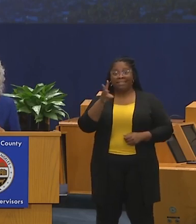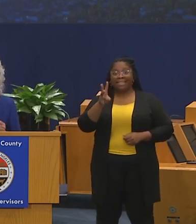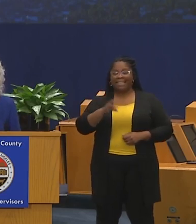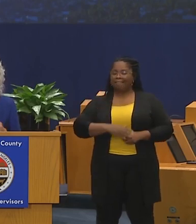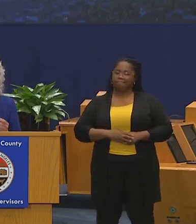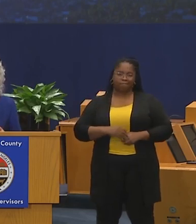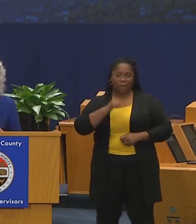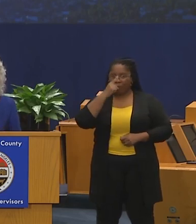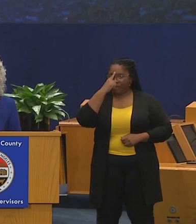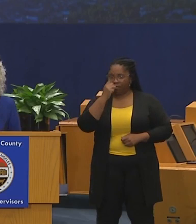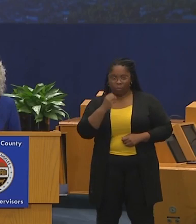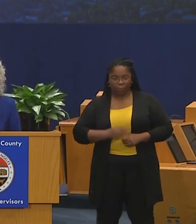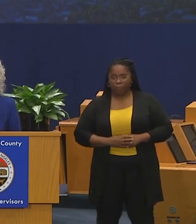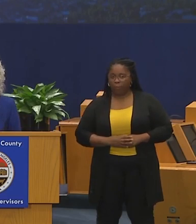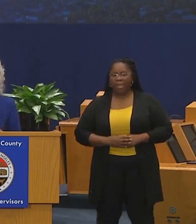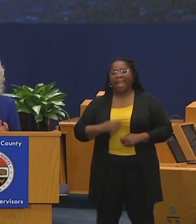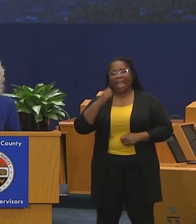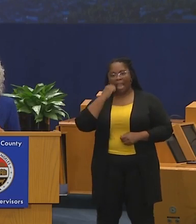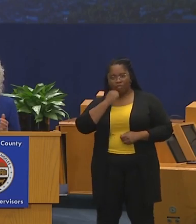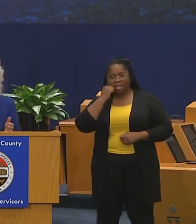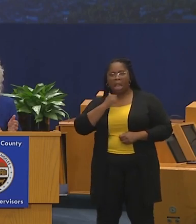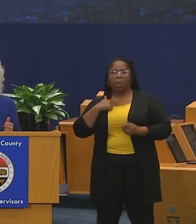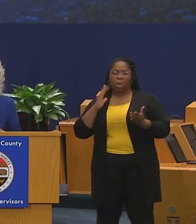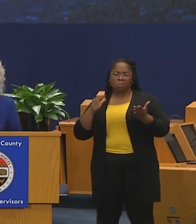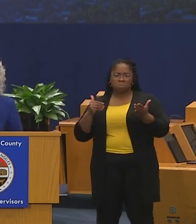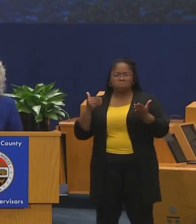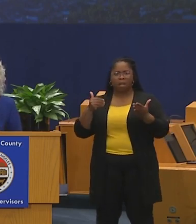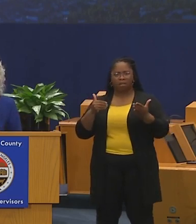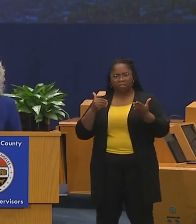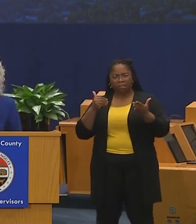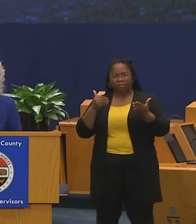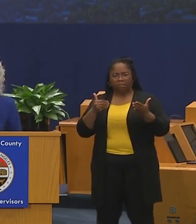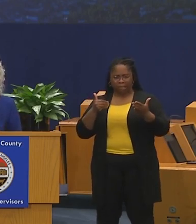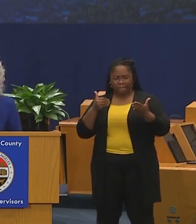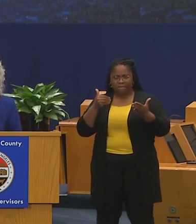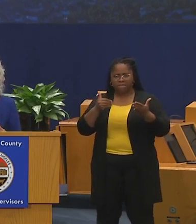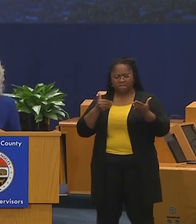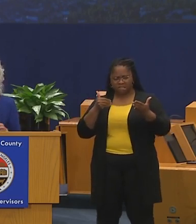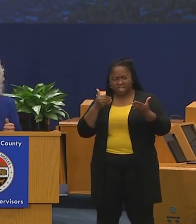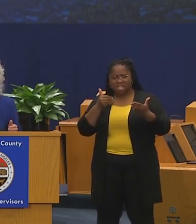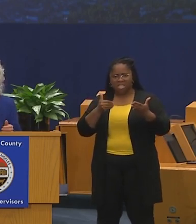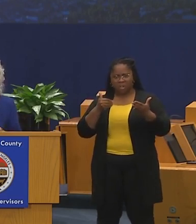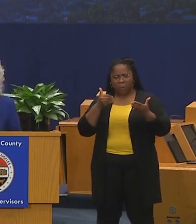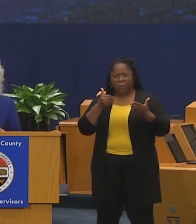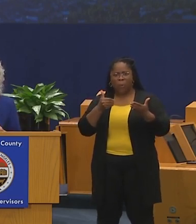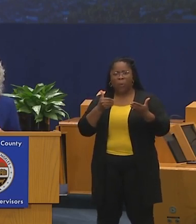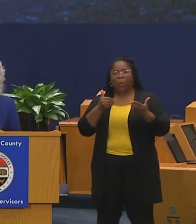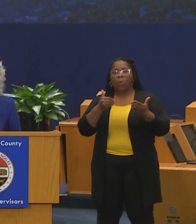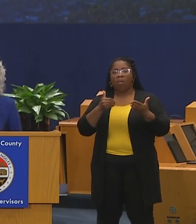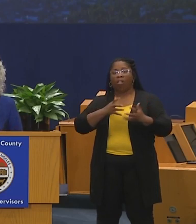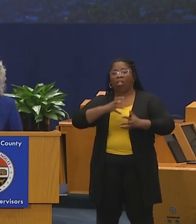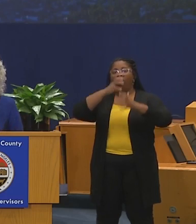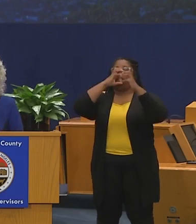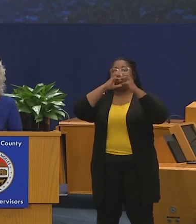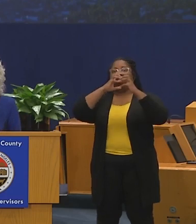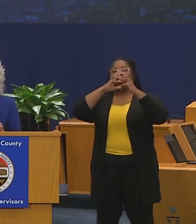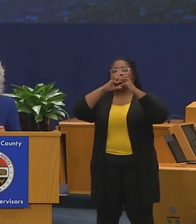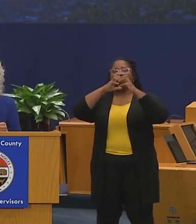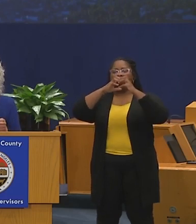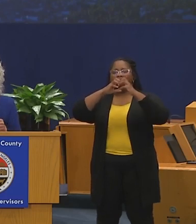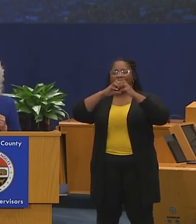get closer and closer to a place and a space where we're able to start relaxing some of the restrictions.